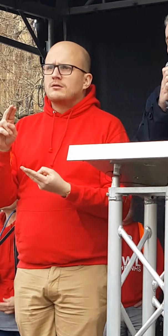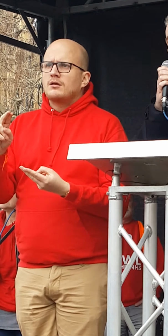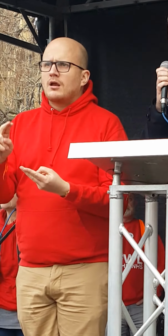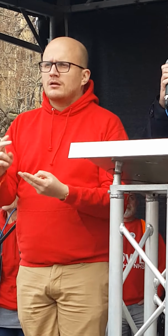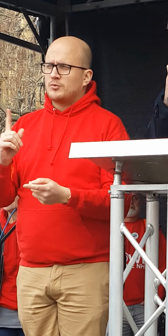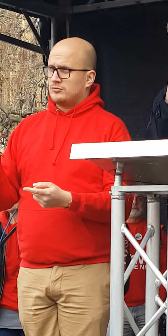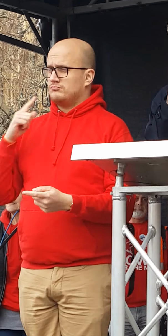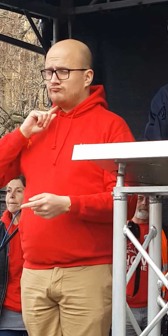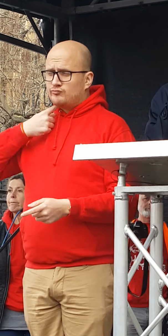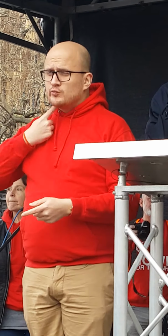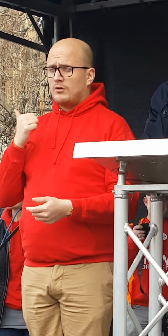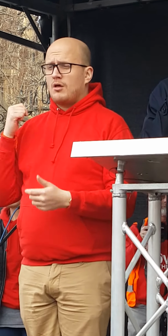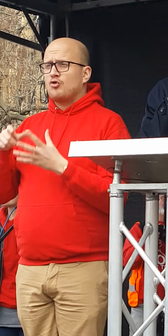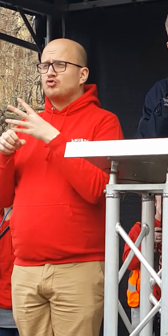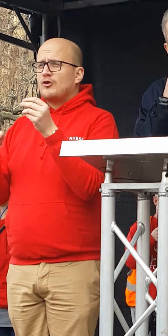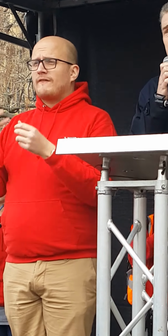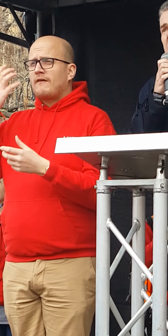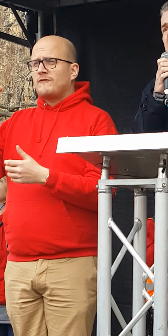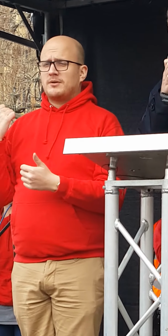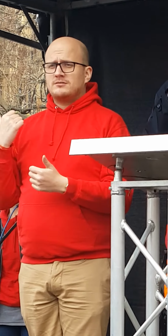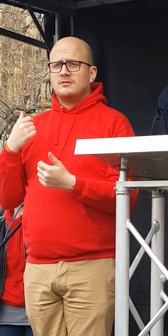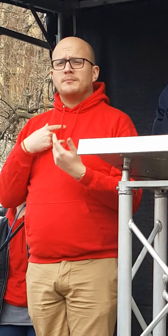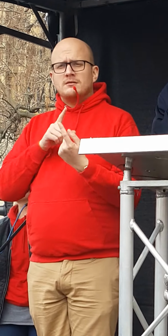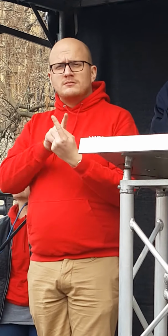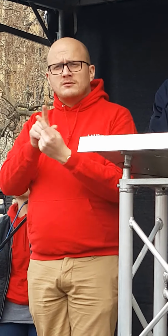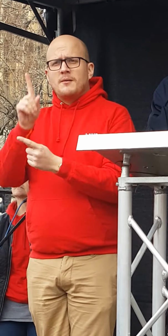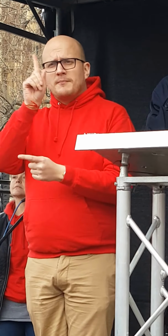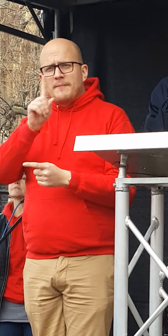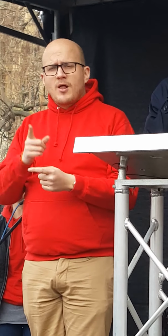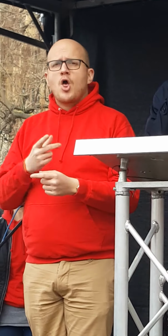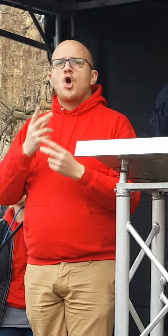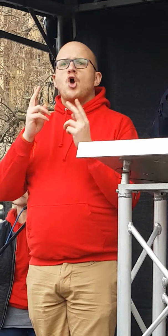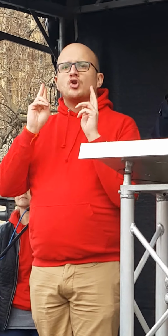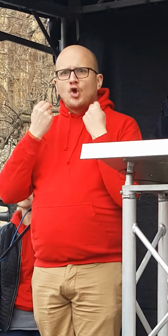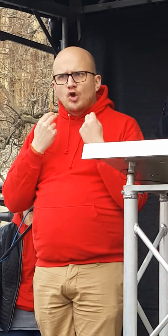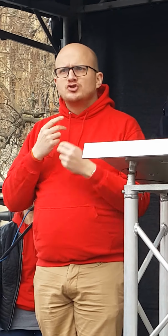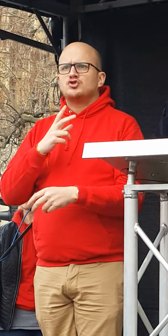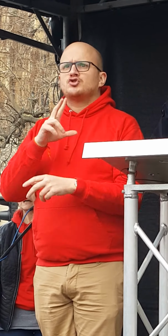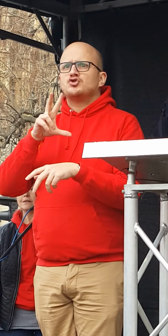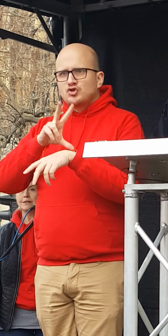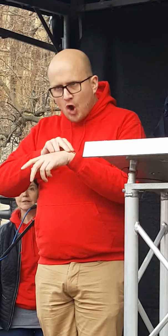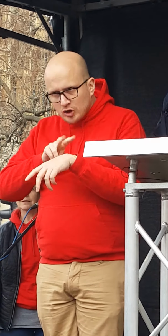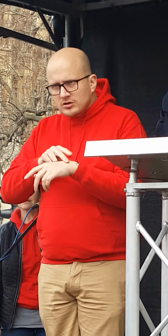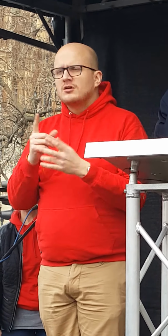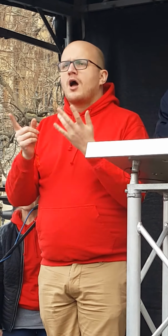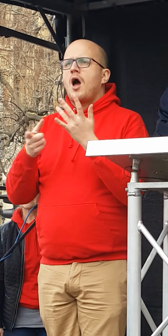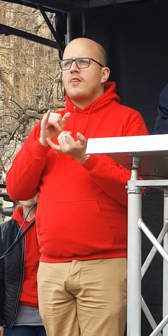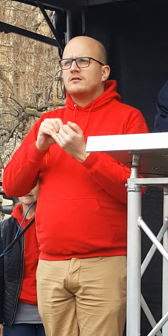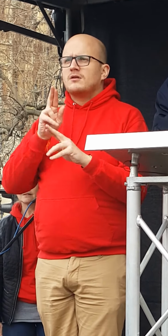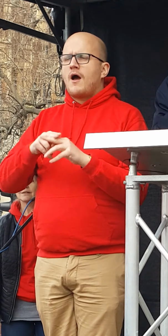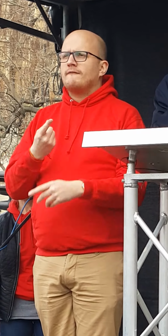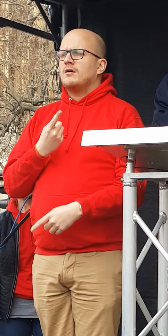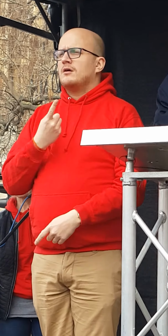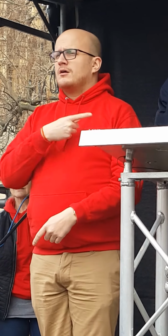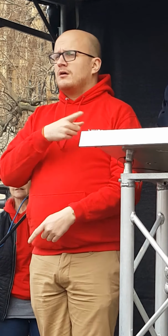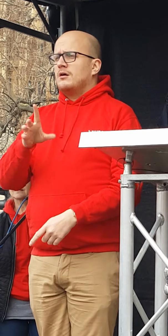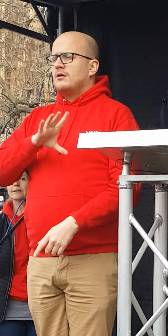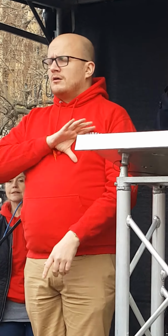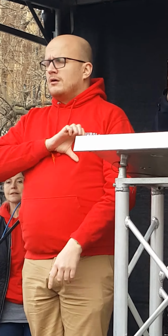And I met people, nurses and doctors and other staff who are heartbroken about having to leave